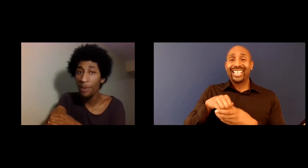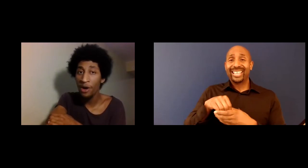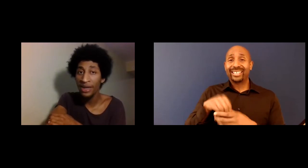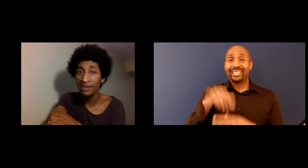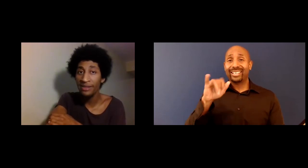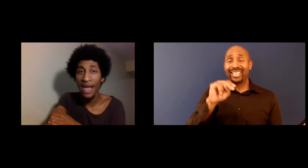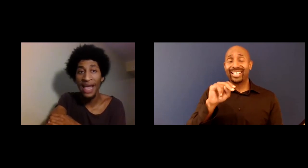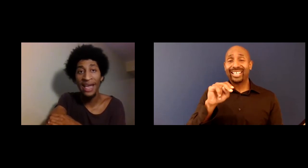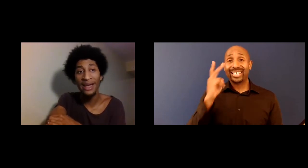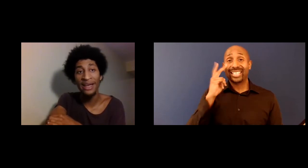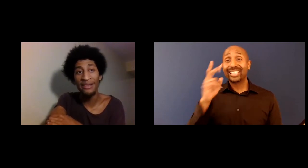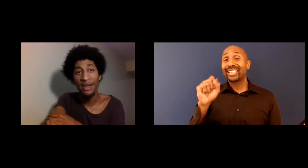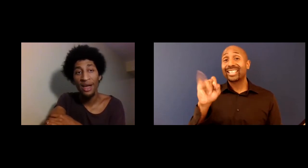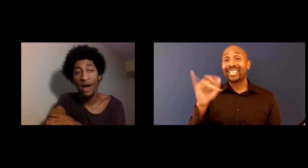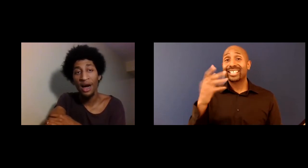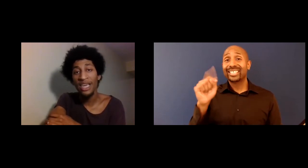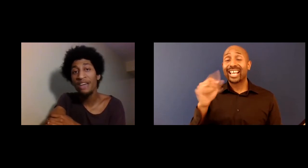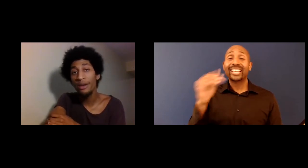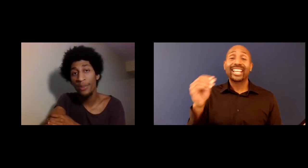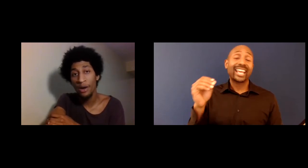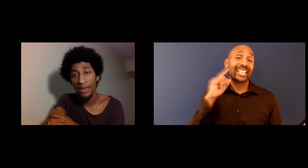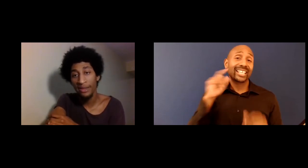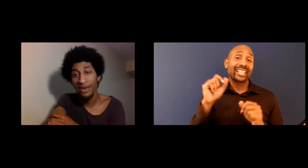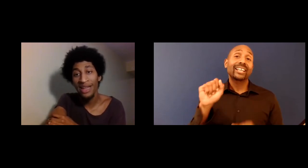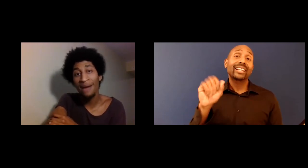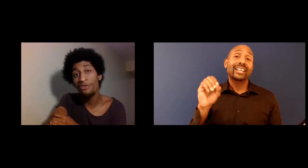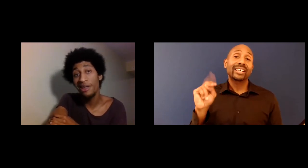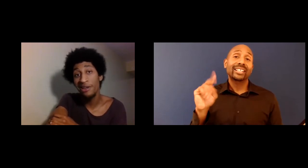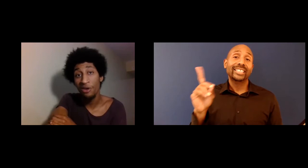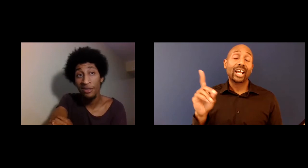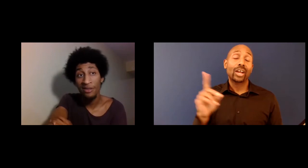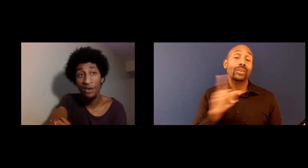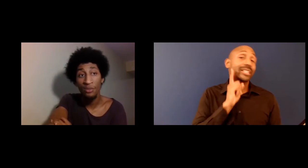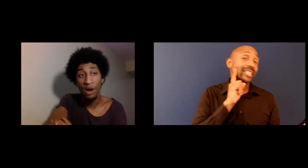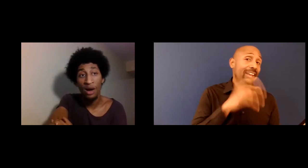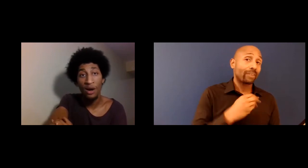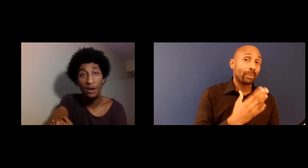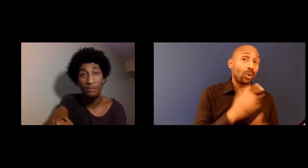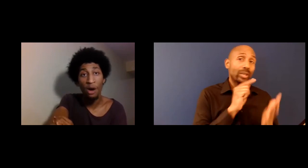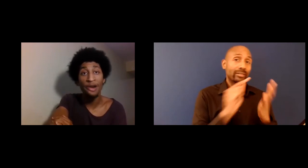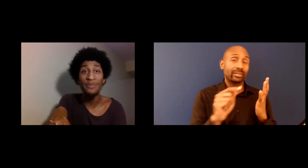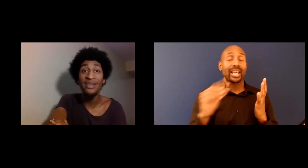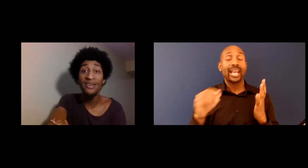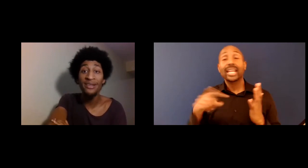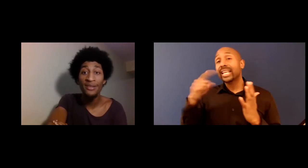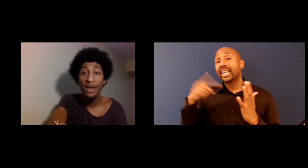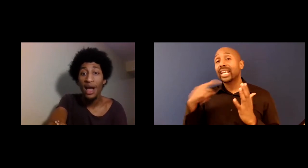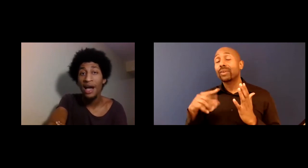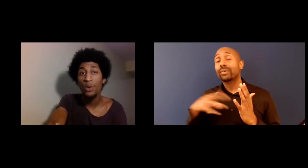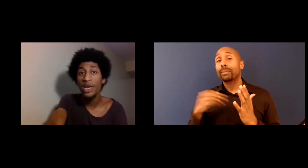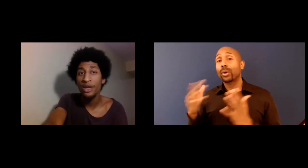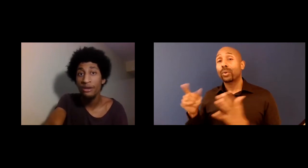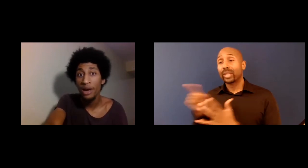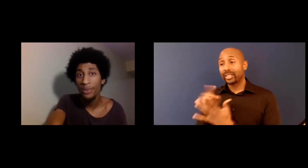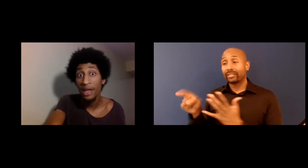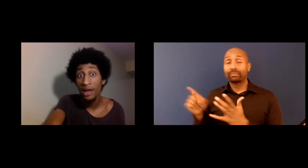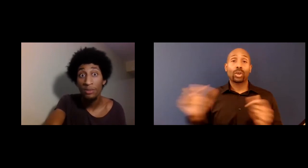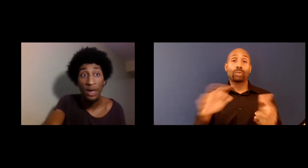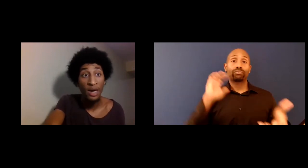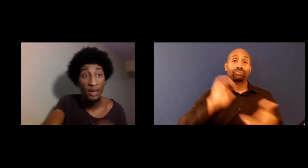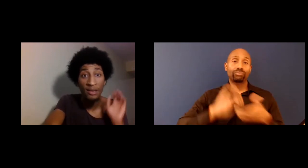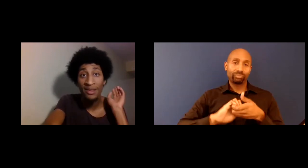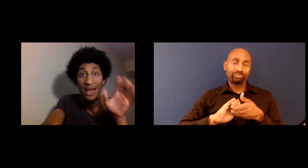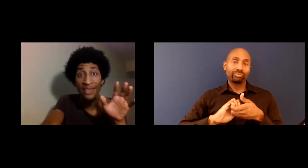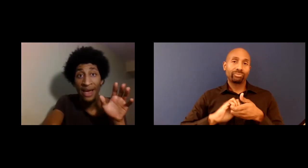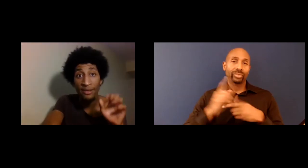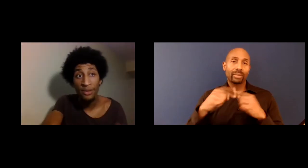deaf poets and hearing poets collaborated on some art pieces. I will hit her up and